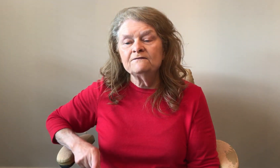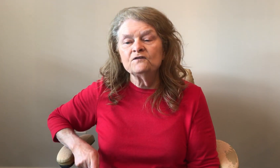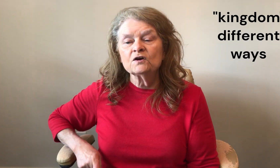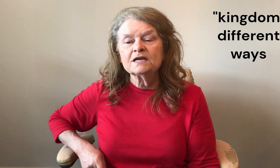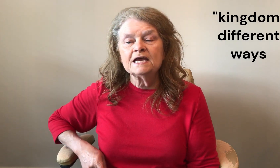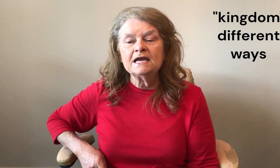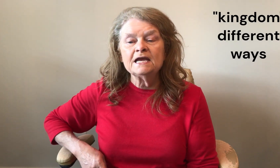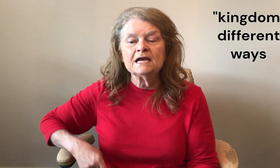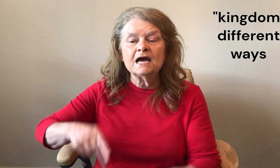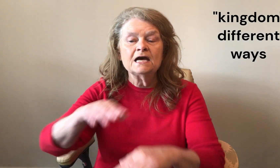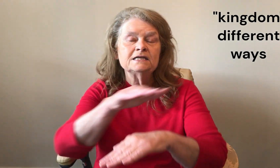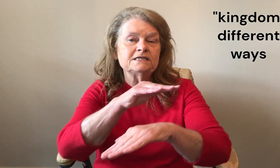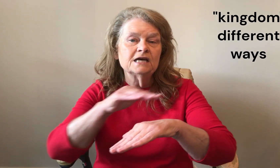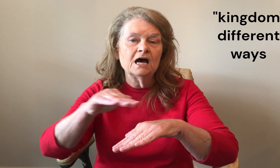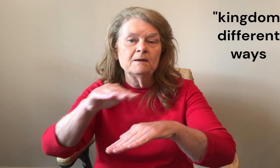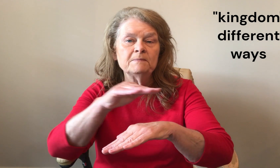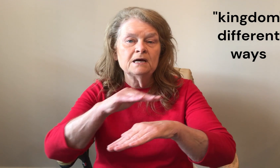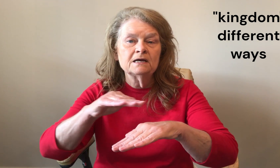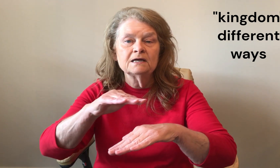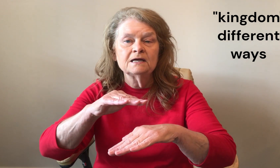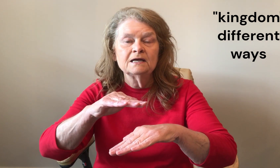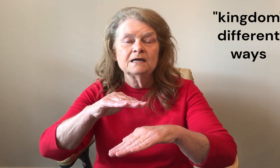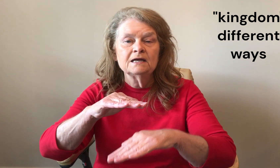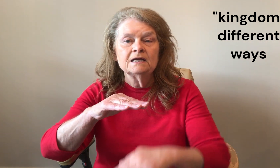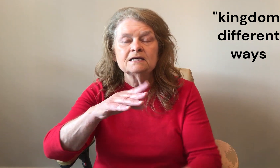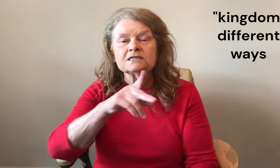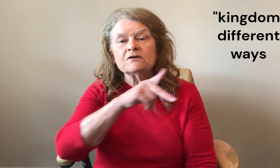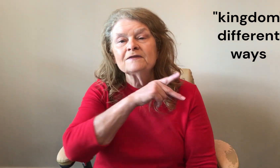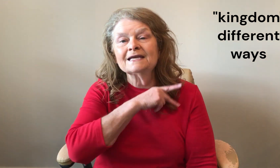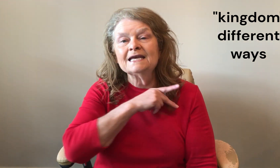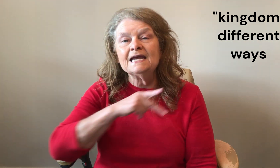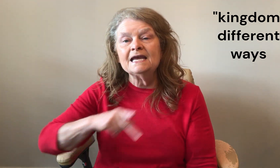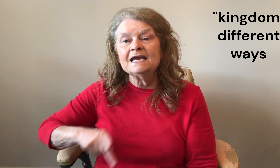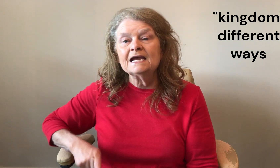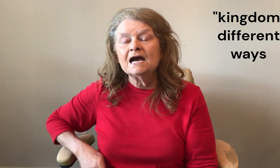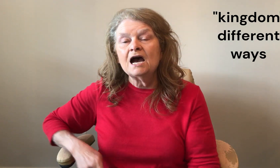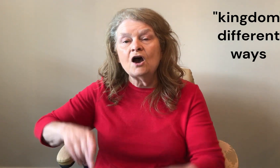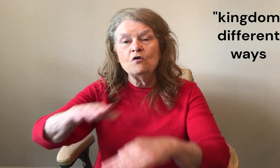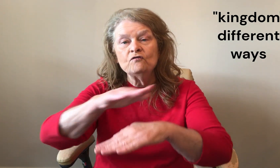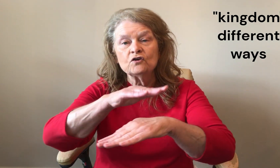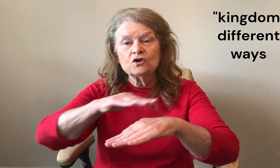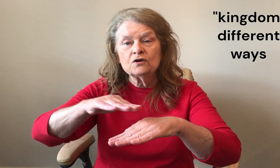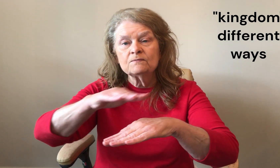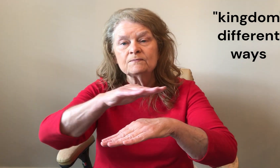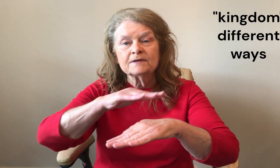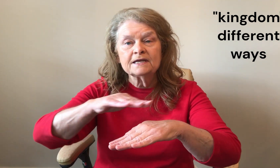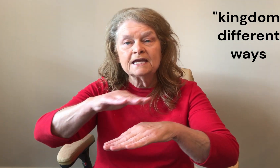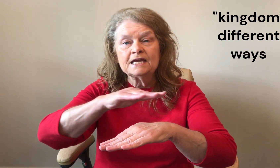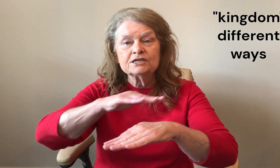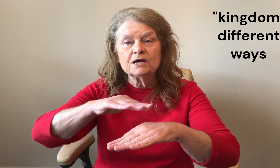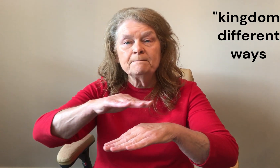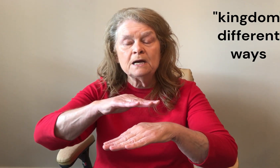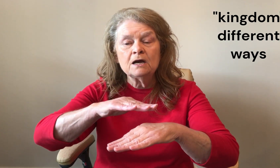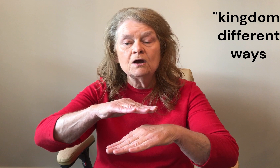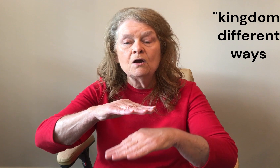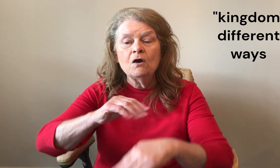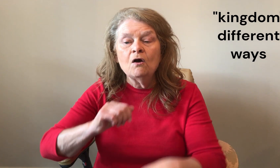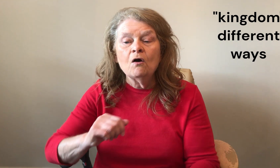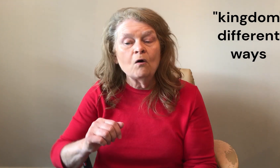for kingdom. So the king over, kingdom.